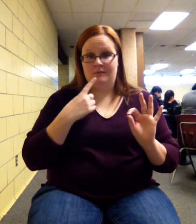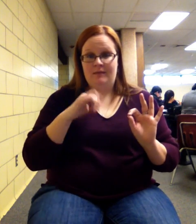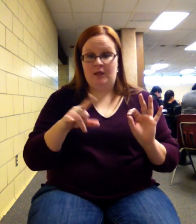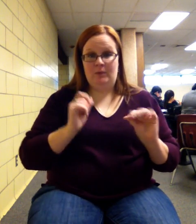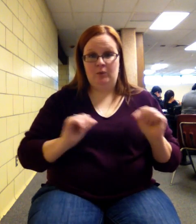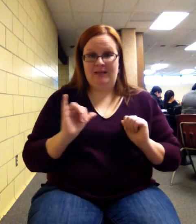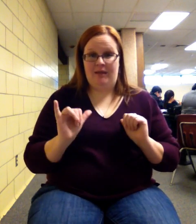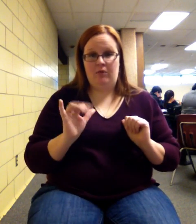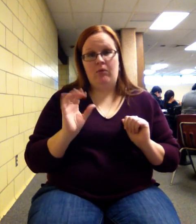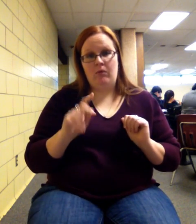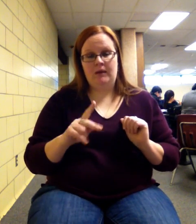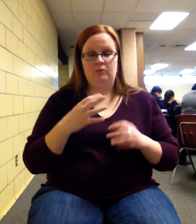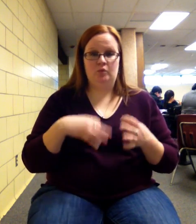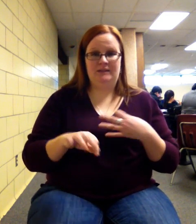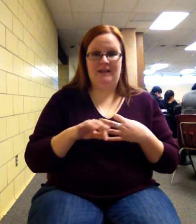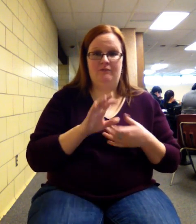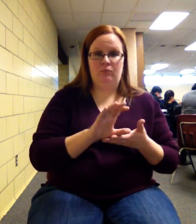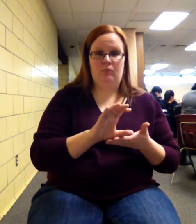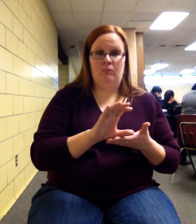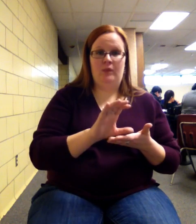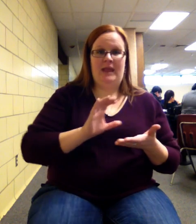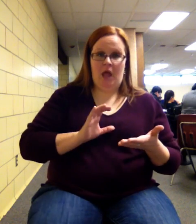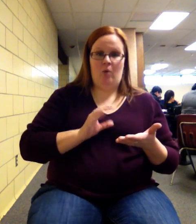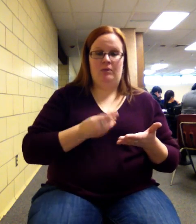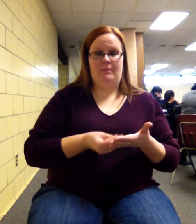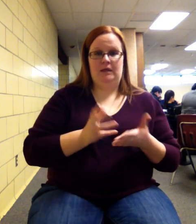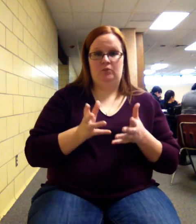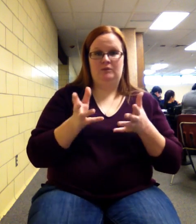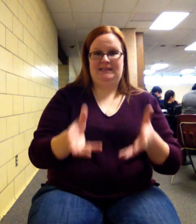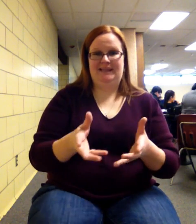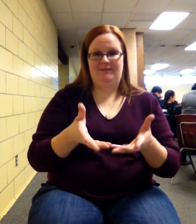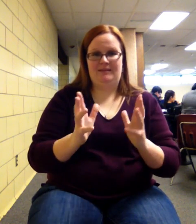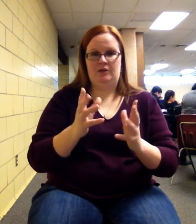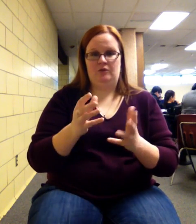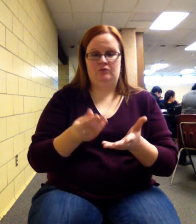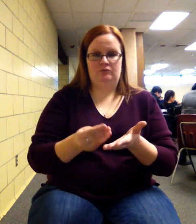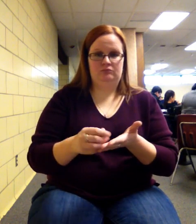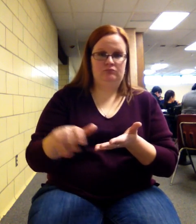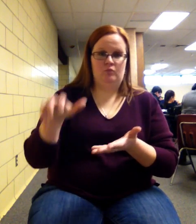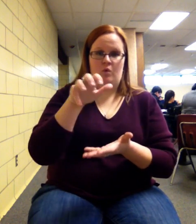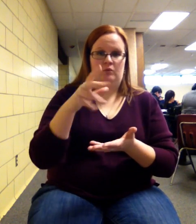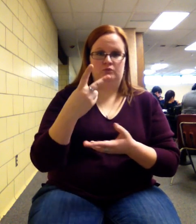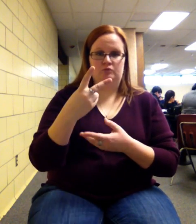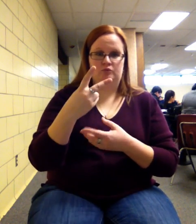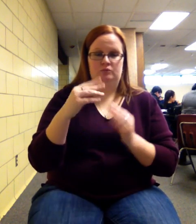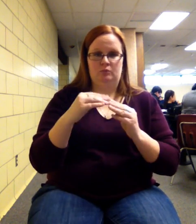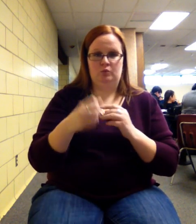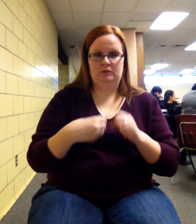okay, instead of pulling the $200 out of the account, you leave it in and let it grow for 2 more periods. So that's why they're presenting it like, make that 200